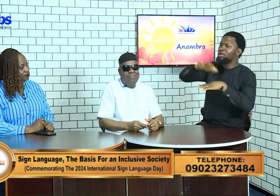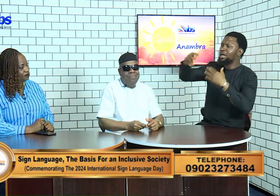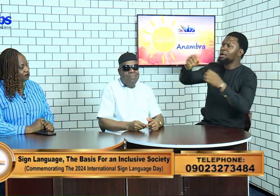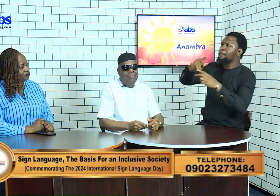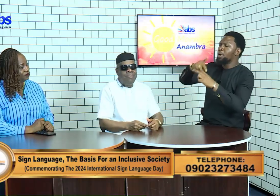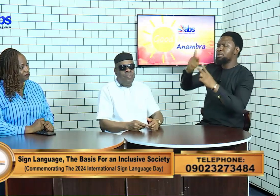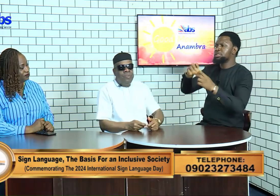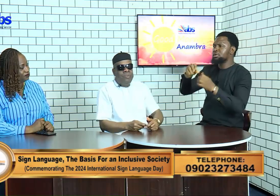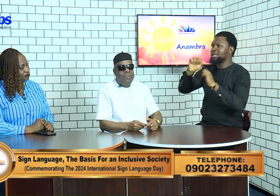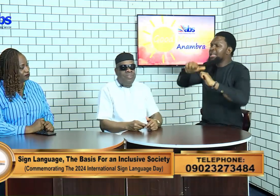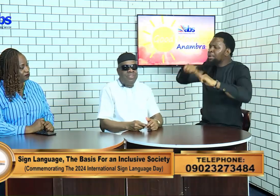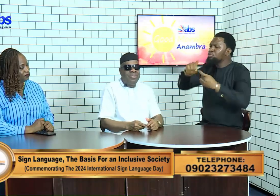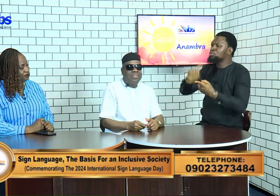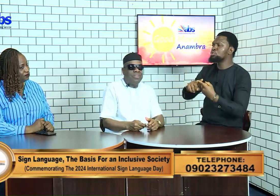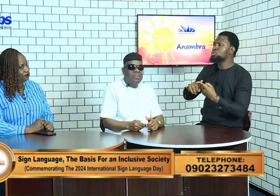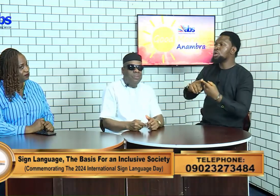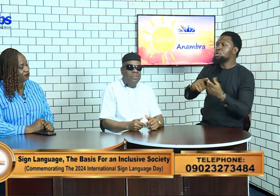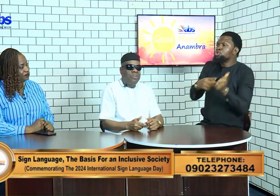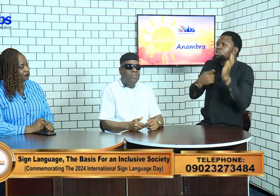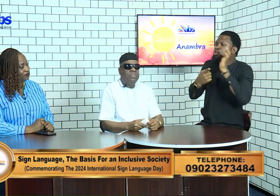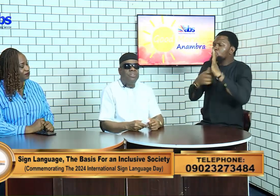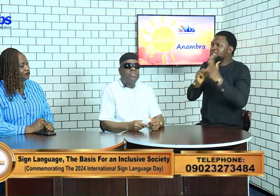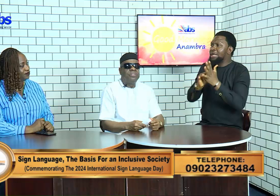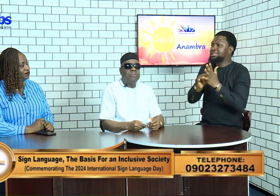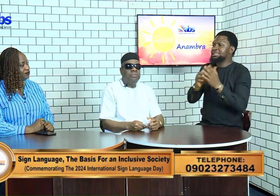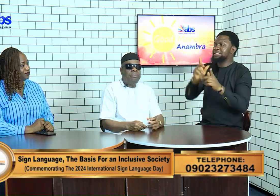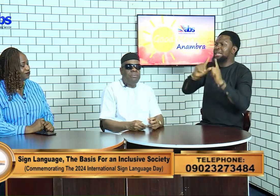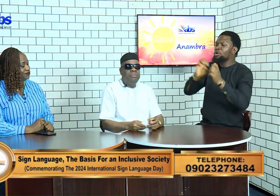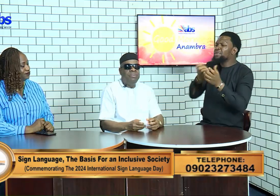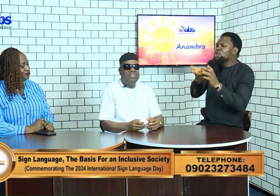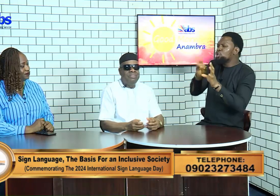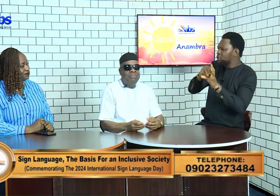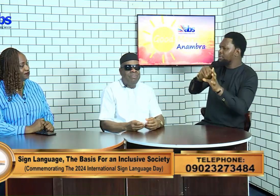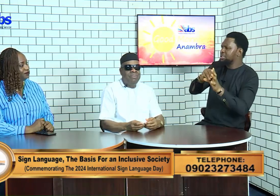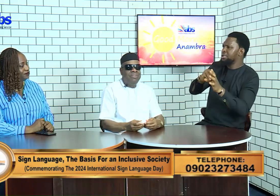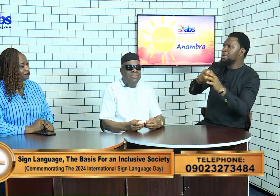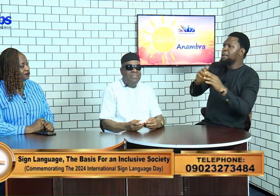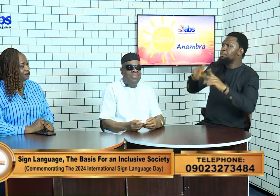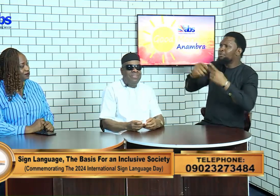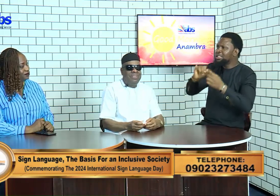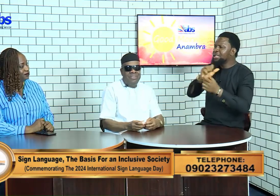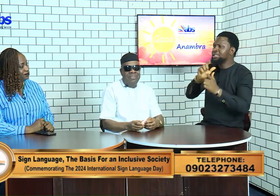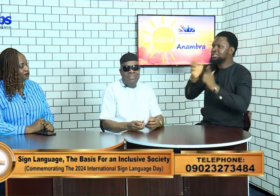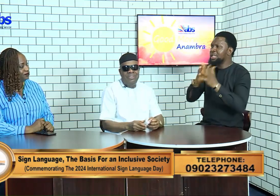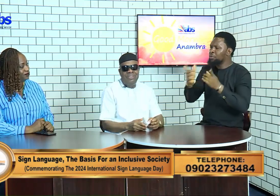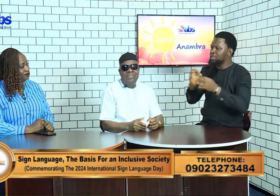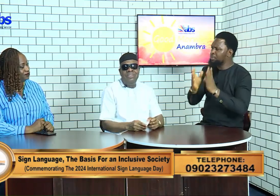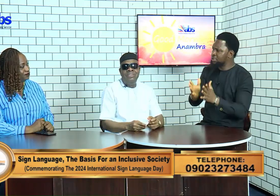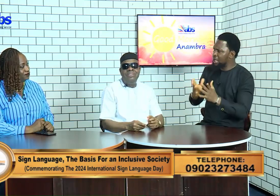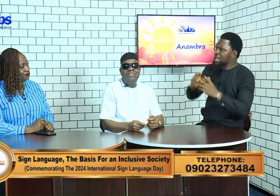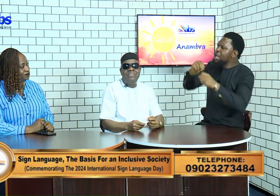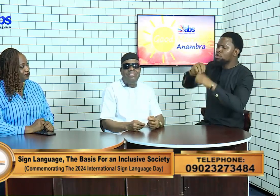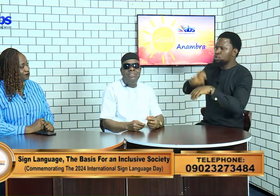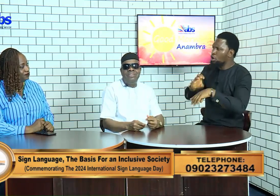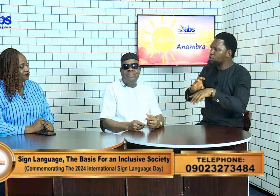the other public sectors can able to show that sign of inclusivity, providing a sign language